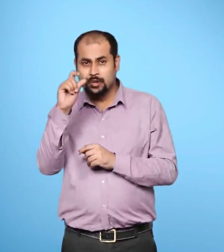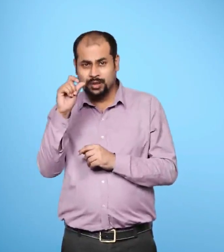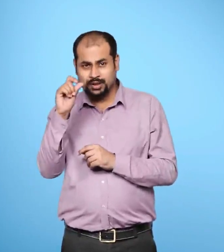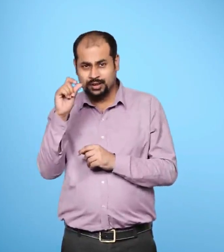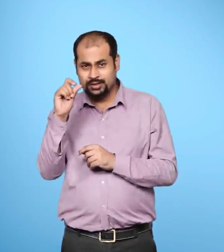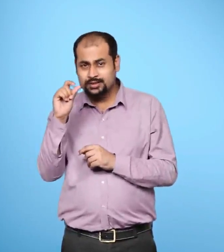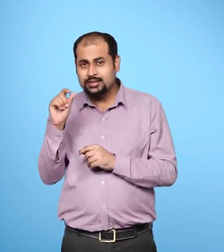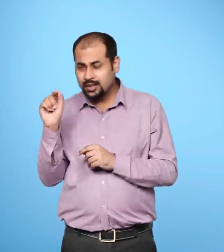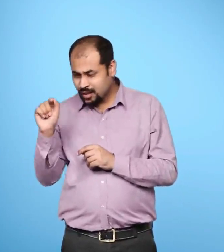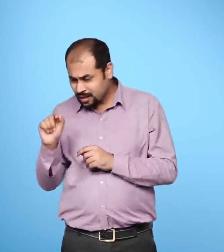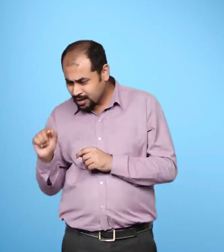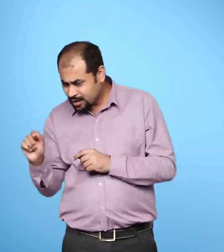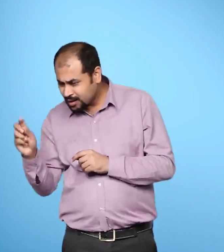answer.